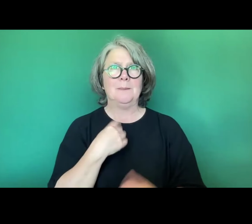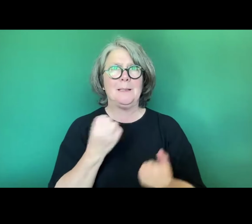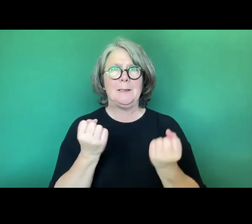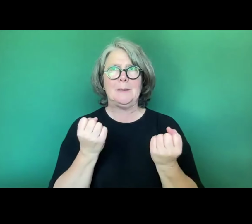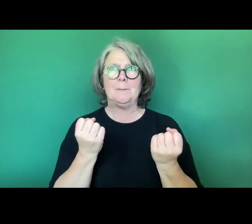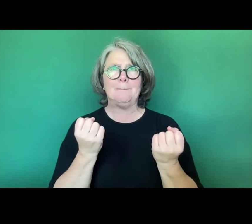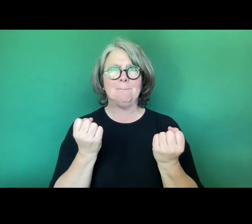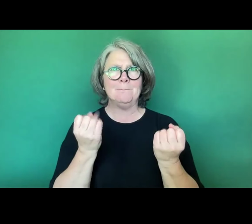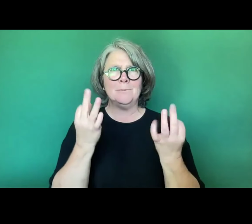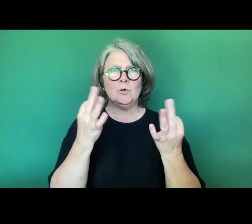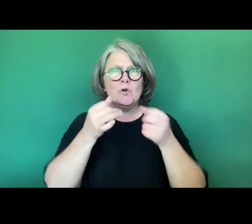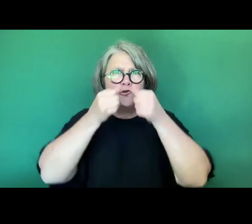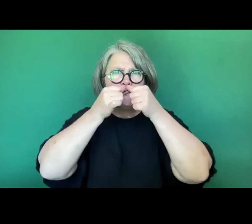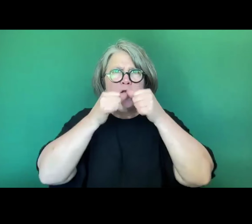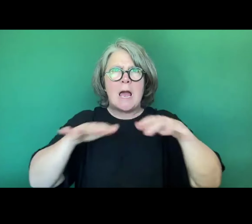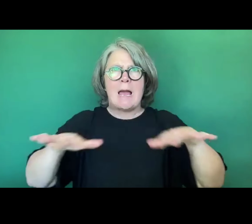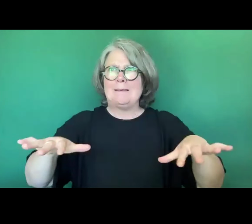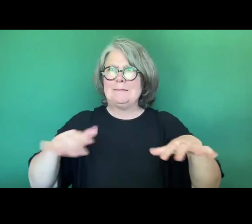today.